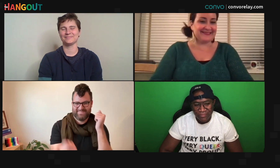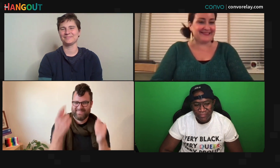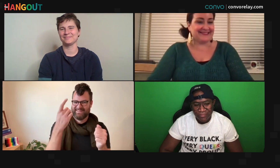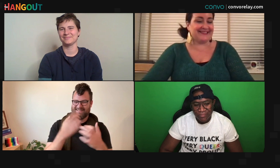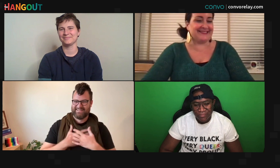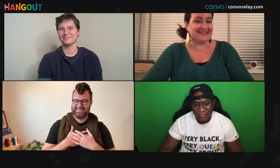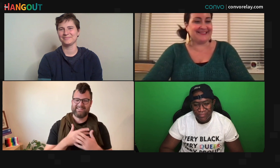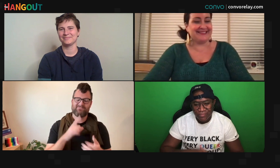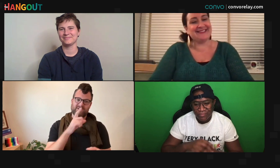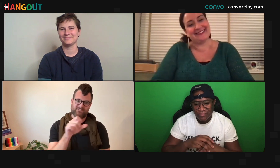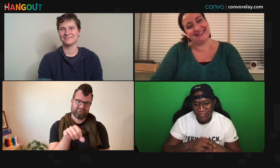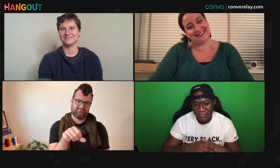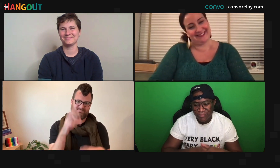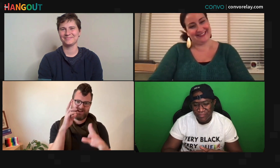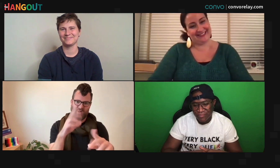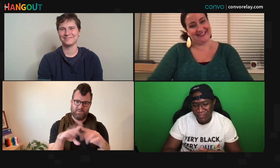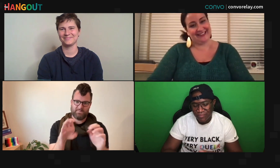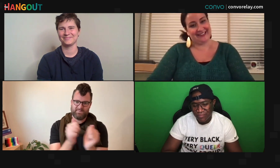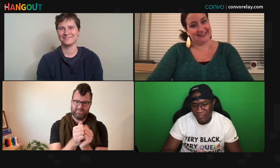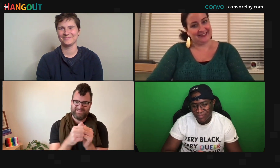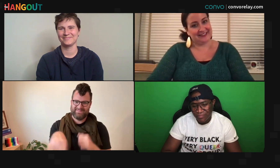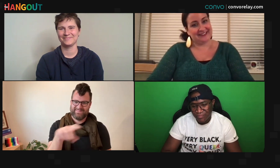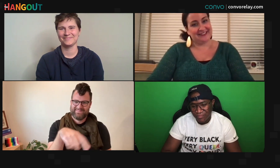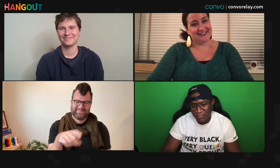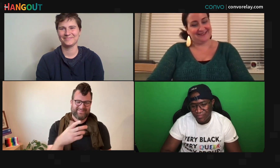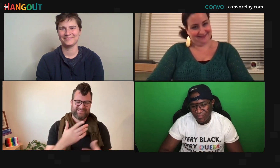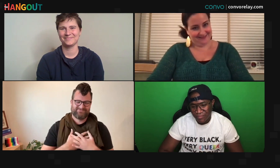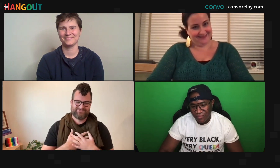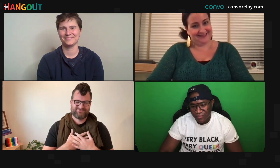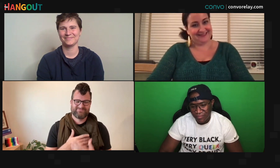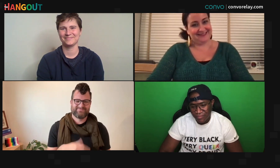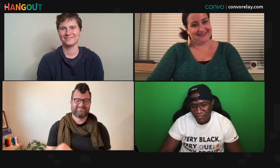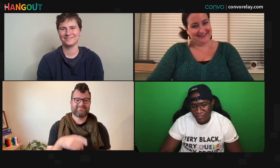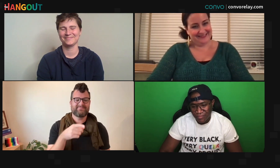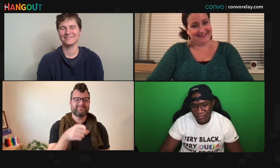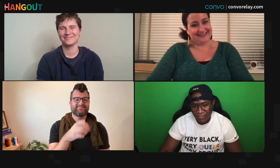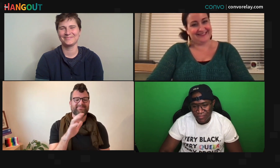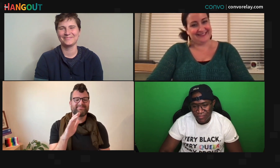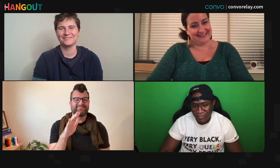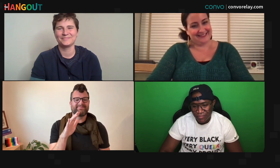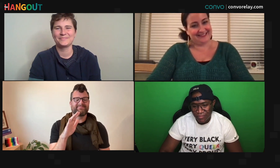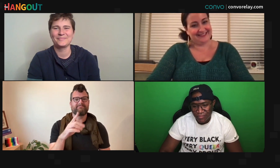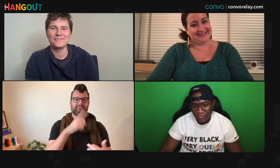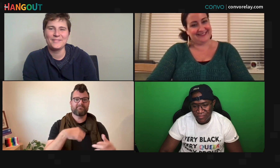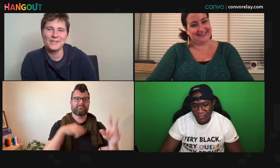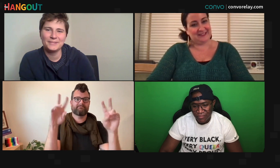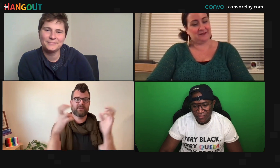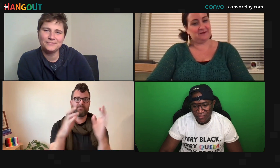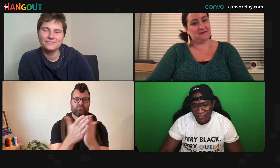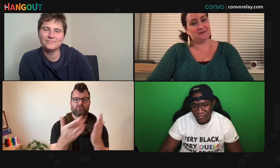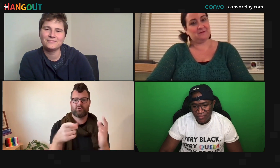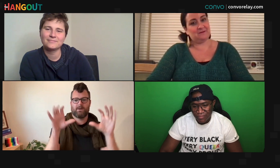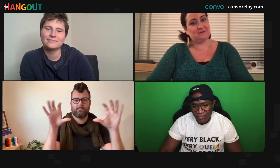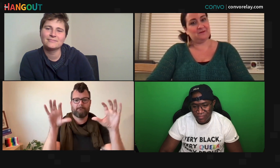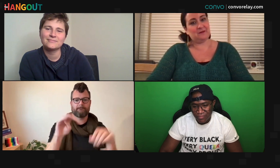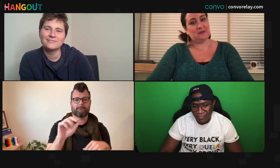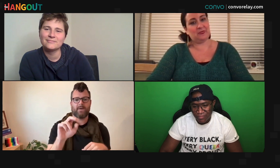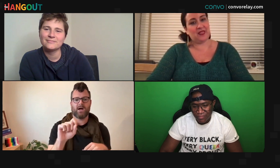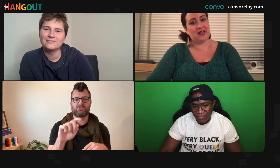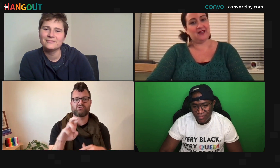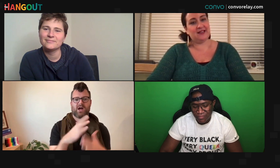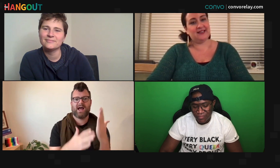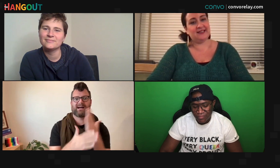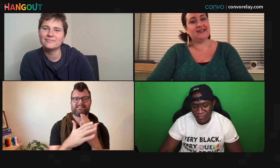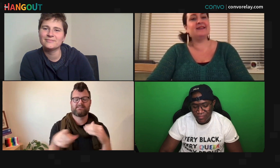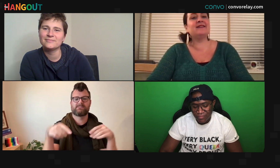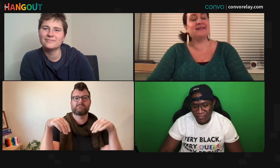Jonas? Hi, everyone. This is Jonas. It's an honor to be with all of you. The title